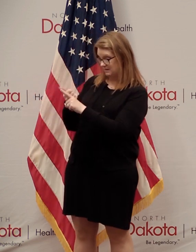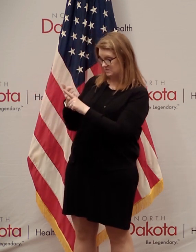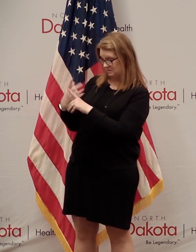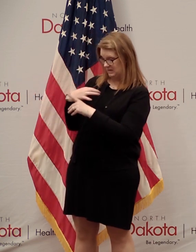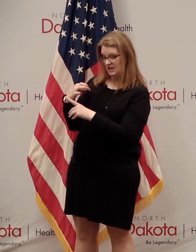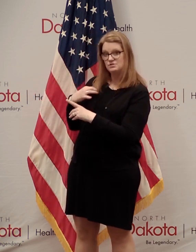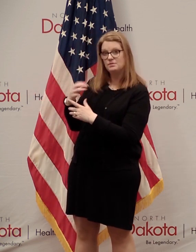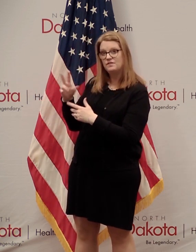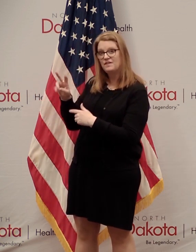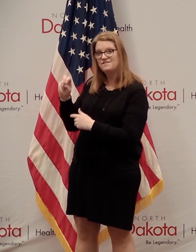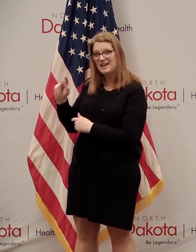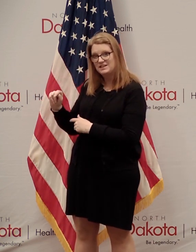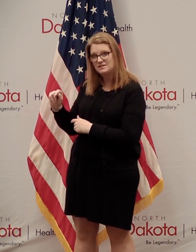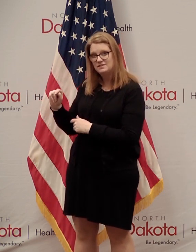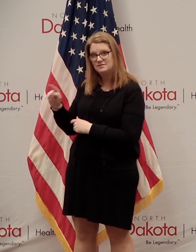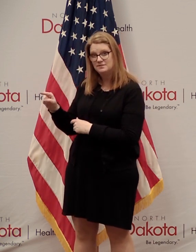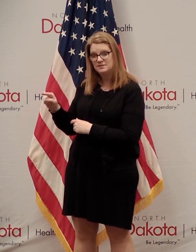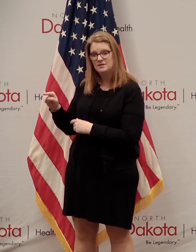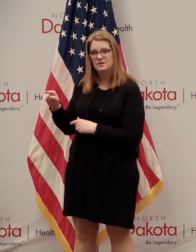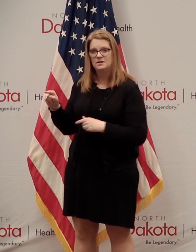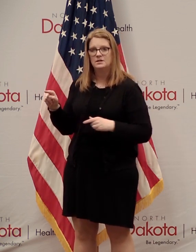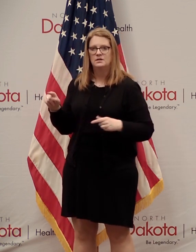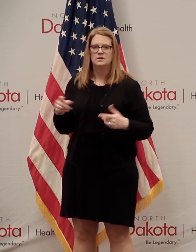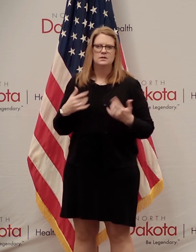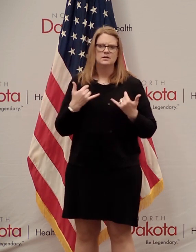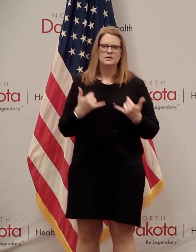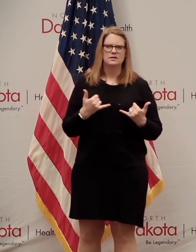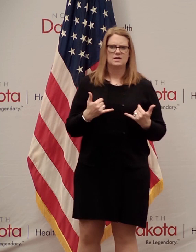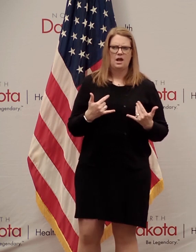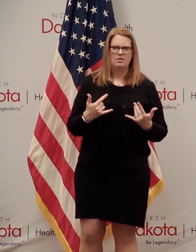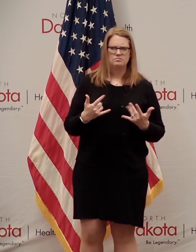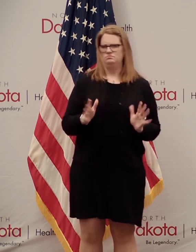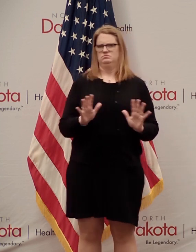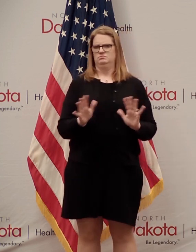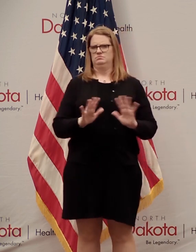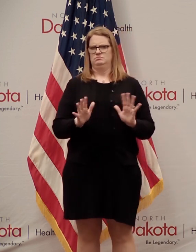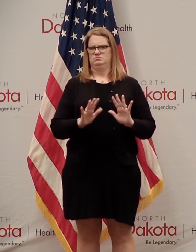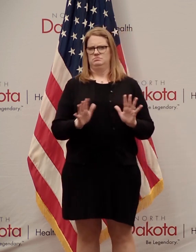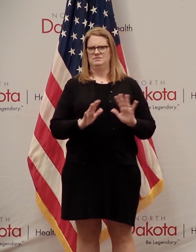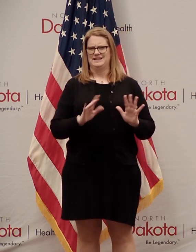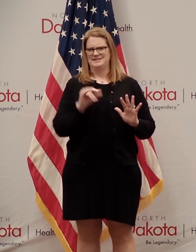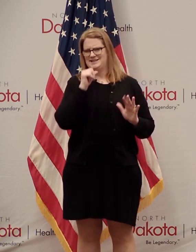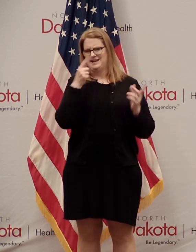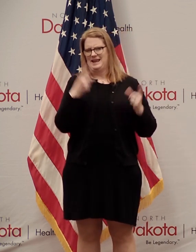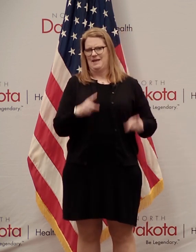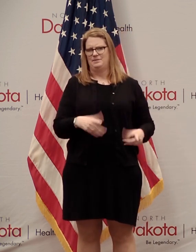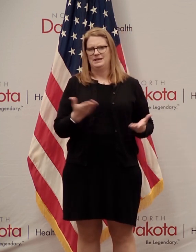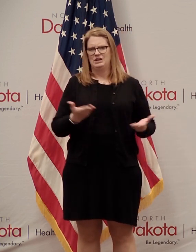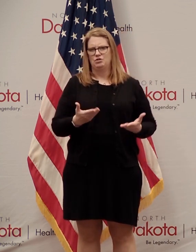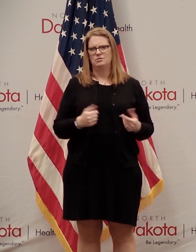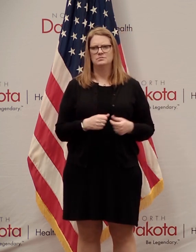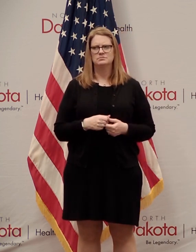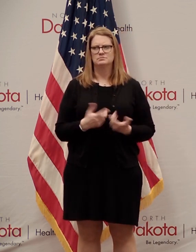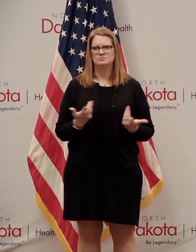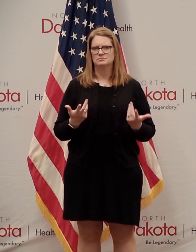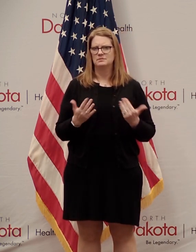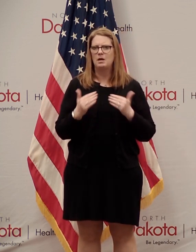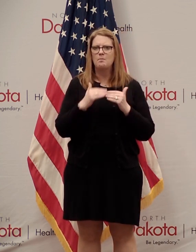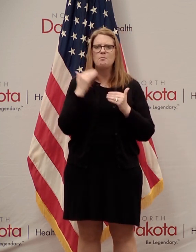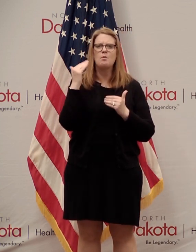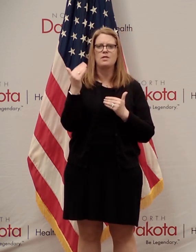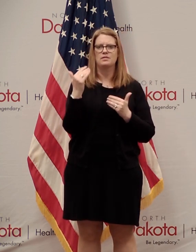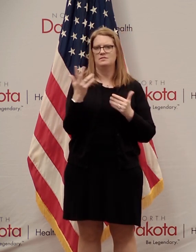for a ventilator? And at this point, we're not even close to that point. Like the governor and many have said, we have more than enough